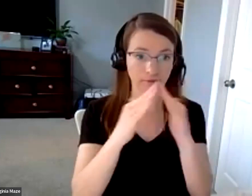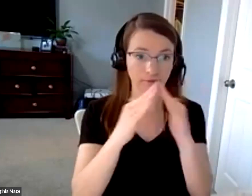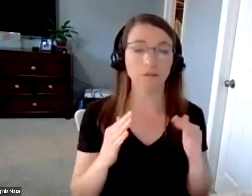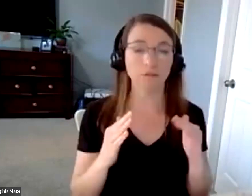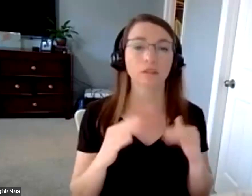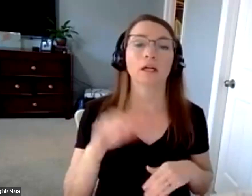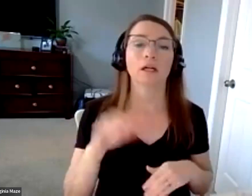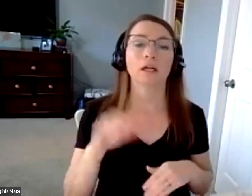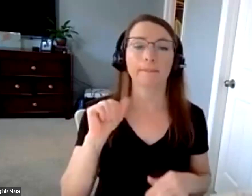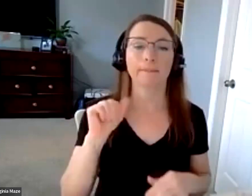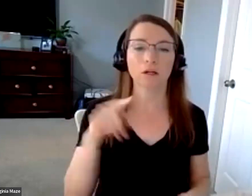House.